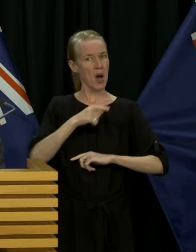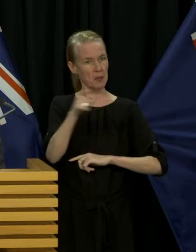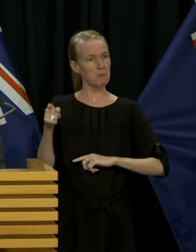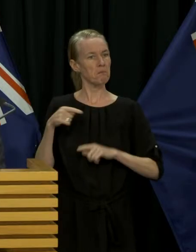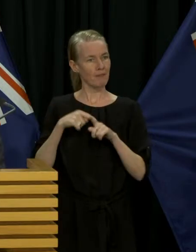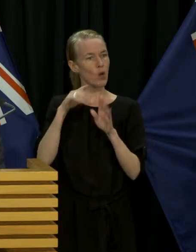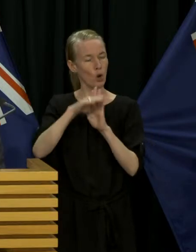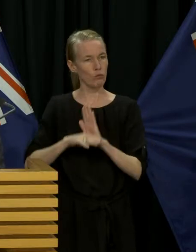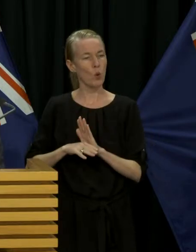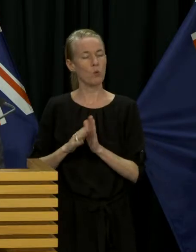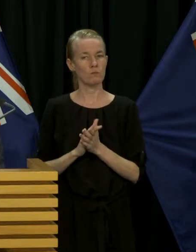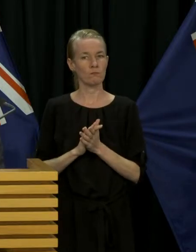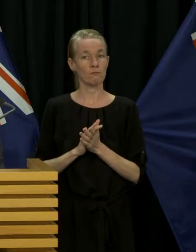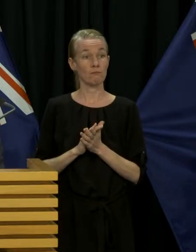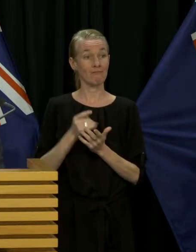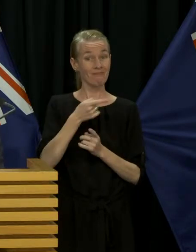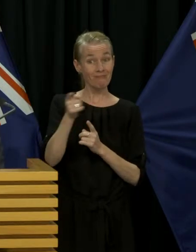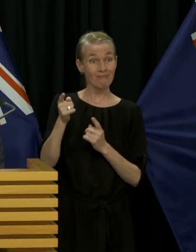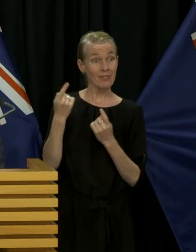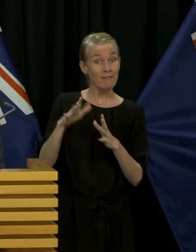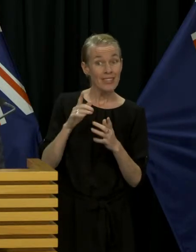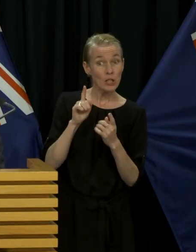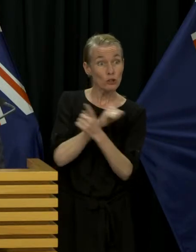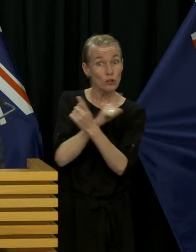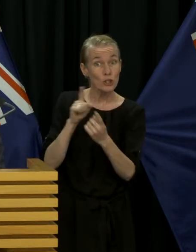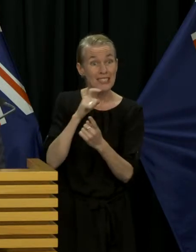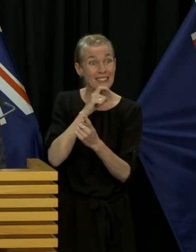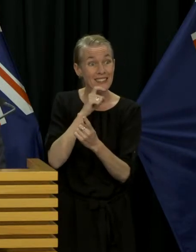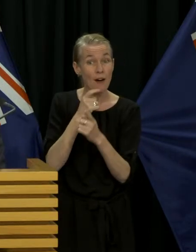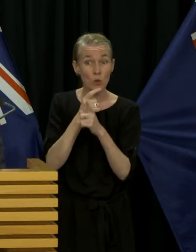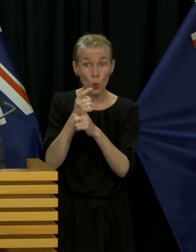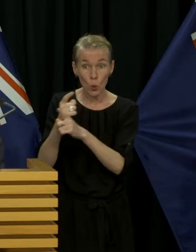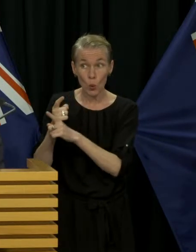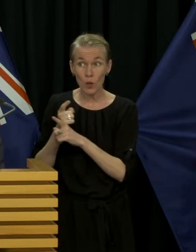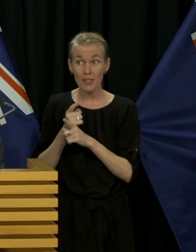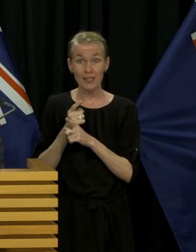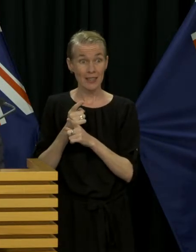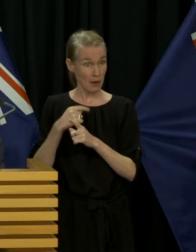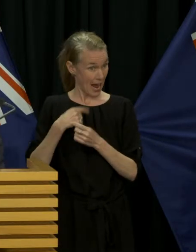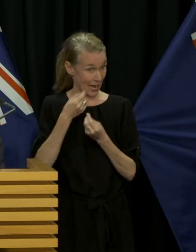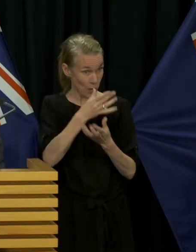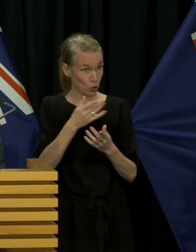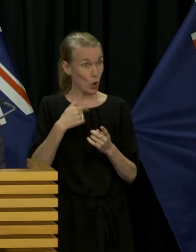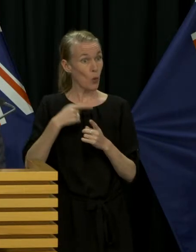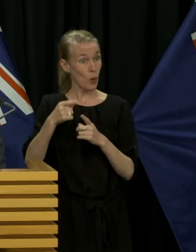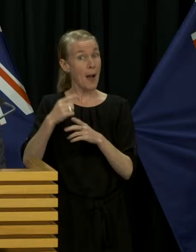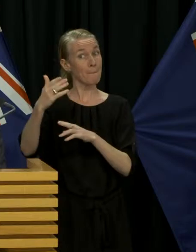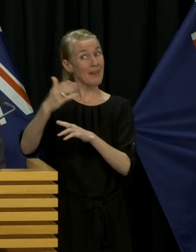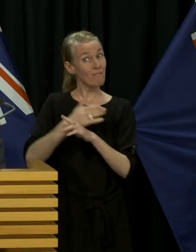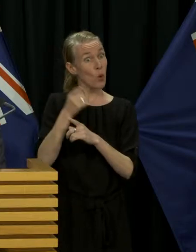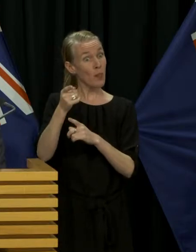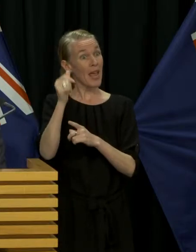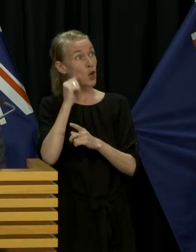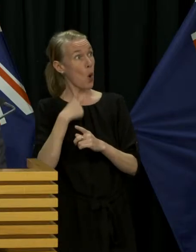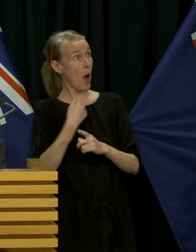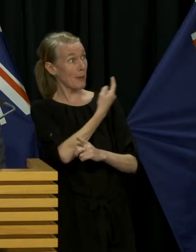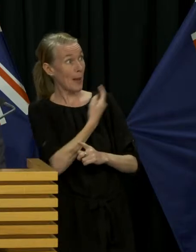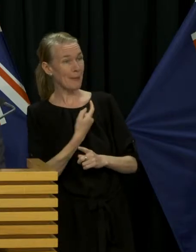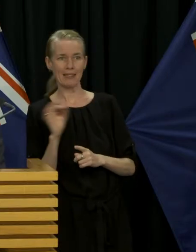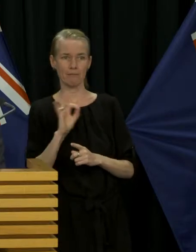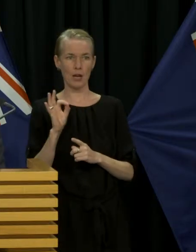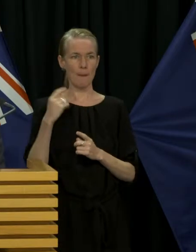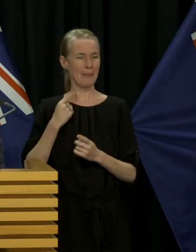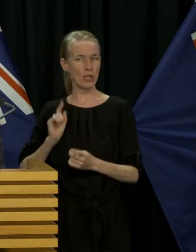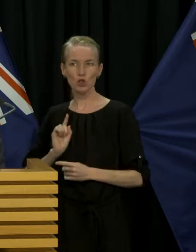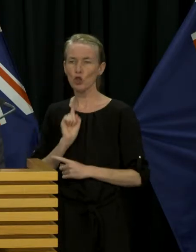rules. In fact, all of the staff that I spoke to, and bearing in mind my visit was not announced to any of these facilities, all of the staff that I